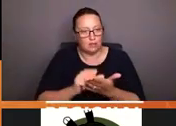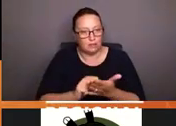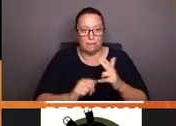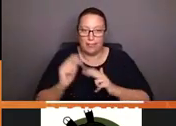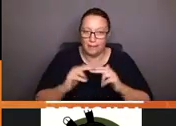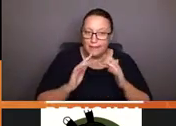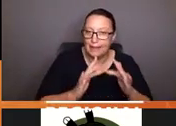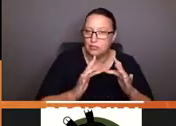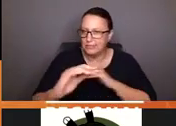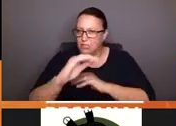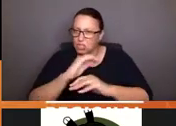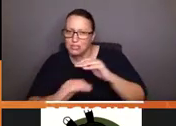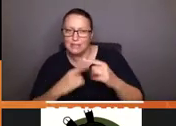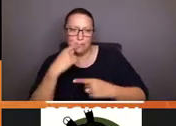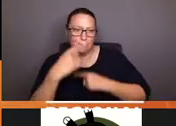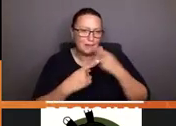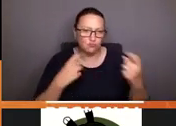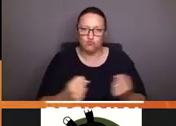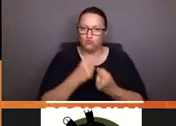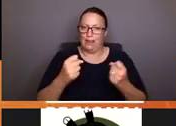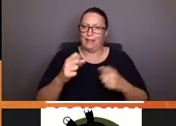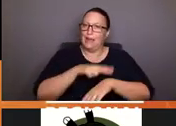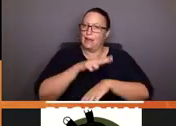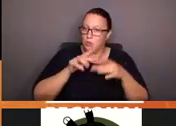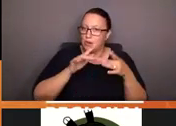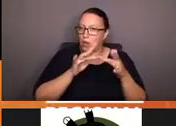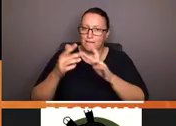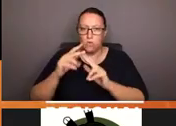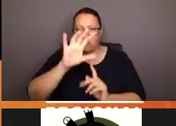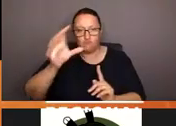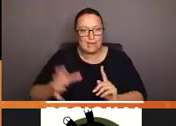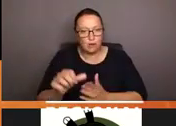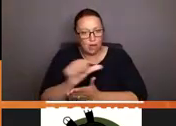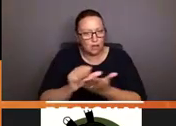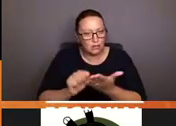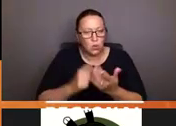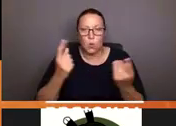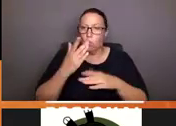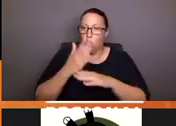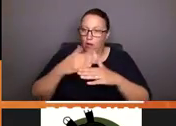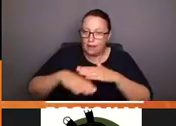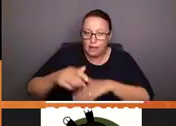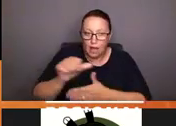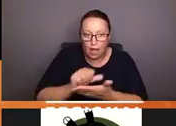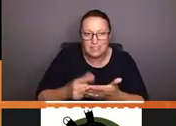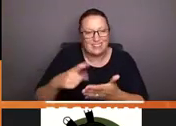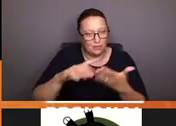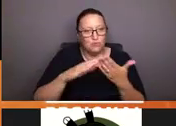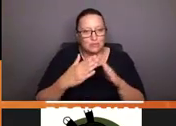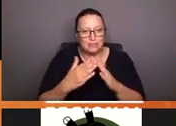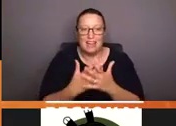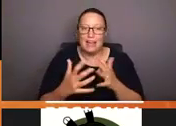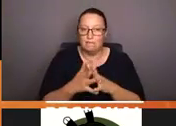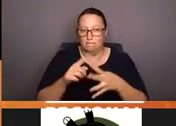exchange, strengthen the national network of regional artists, artworks, and communities, and through doing so has four